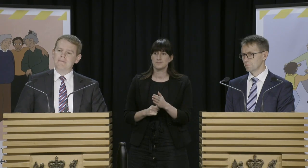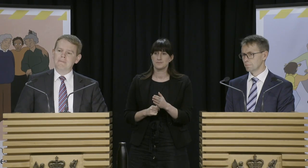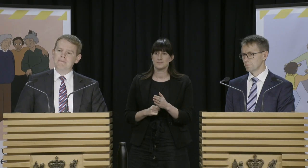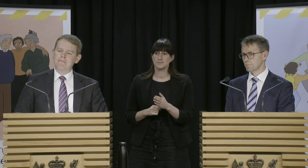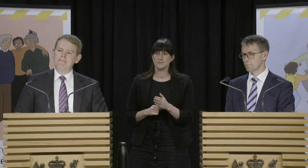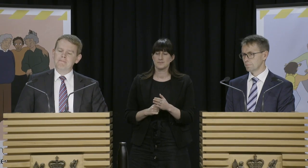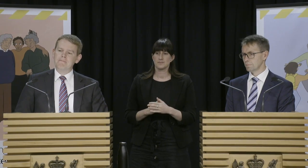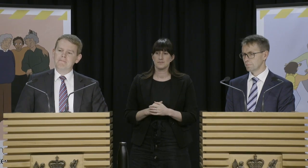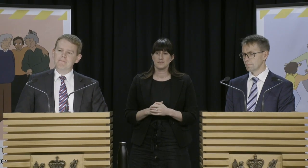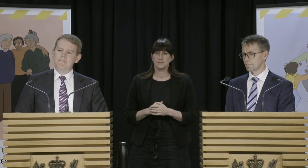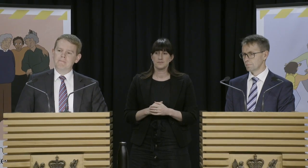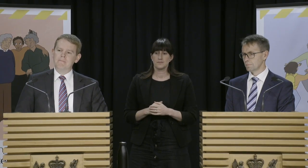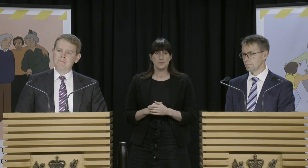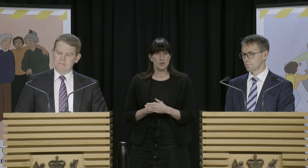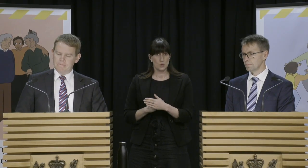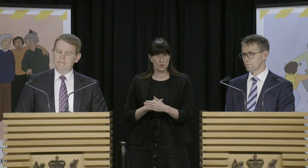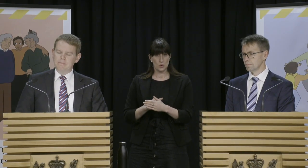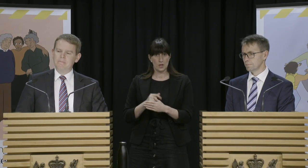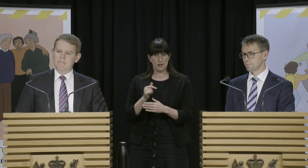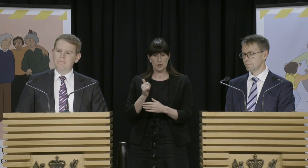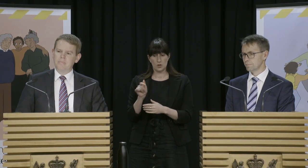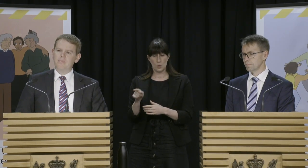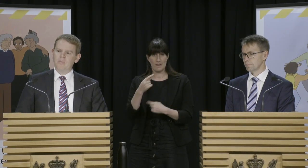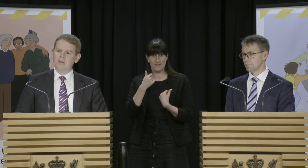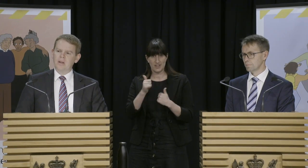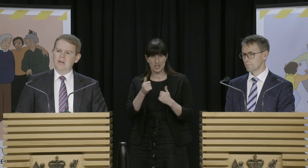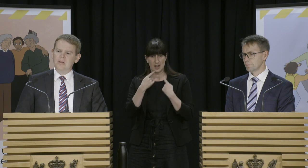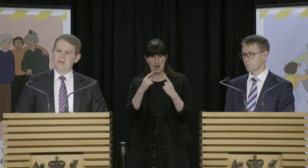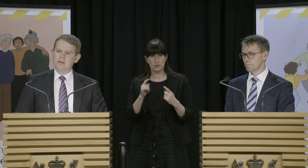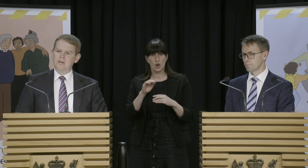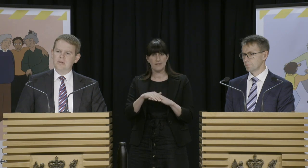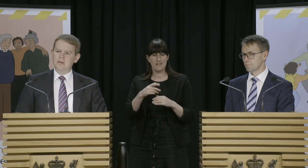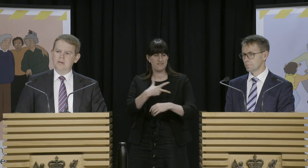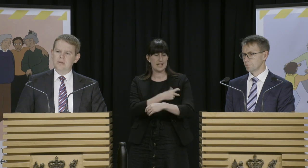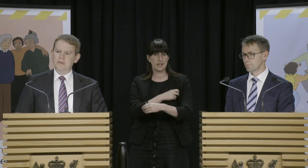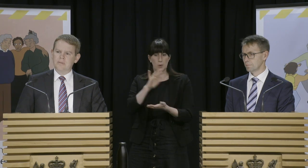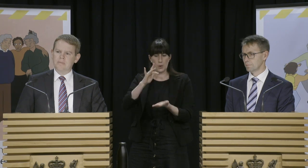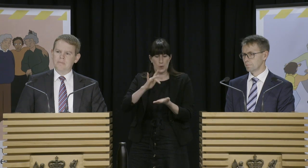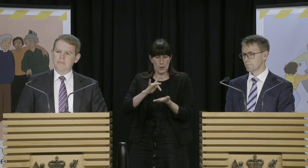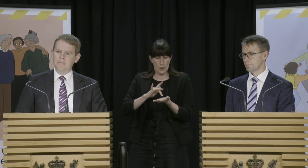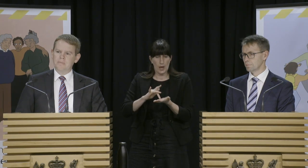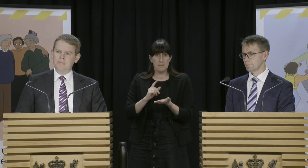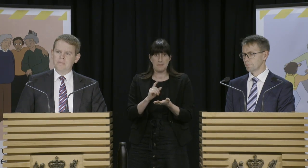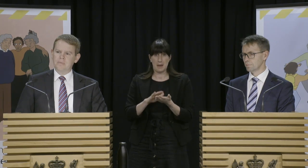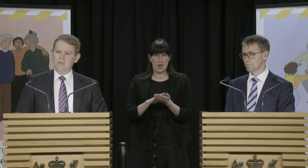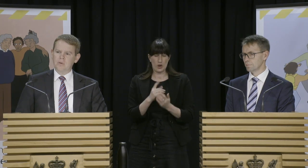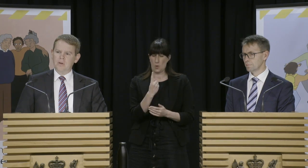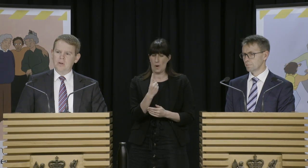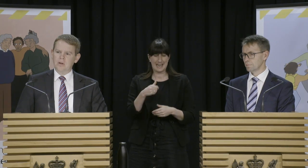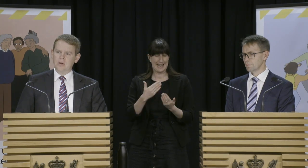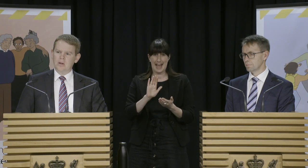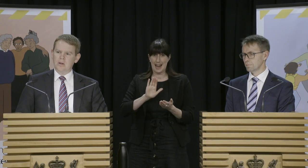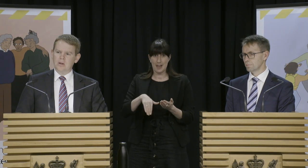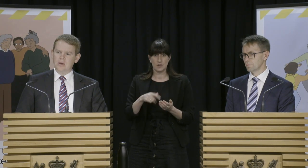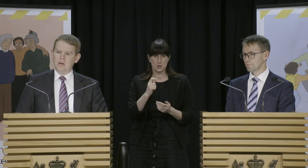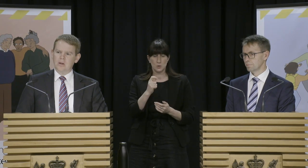run to a point where we have about 1 day's sort of doses left, is that based on us returning to that 100% of plan